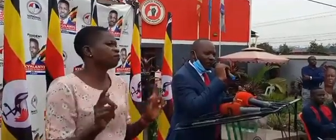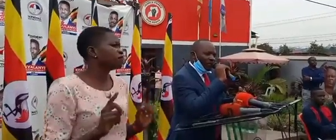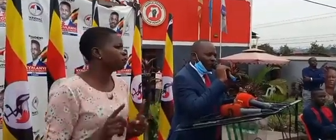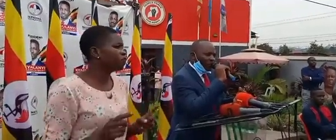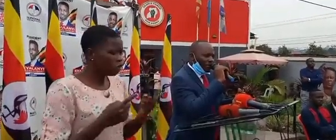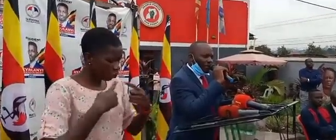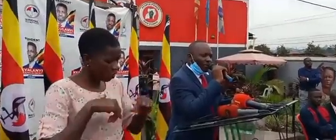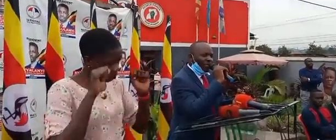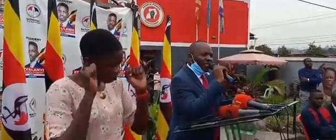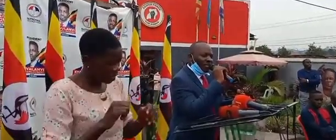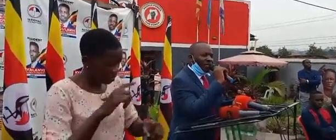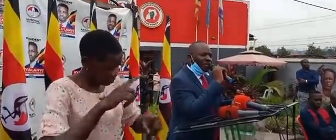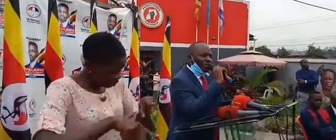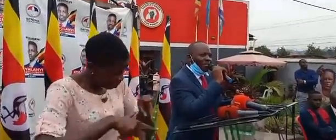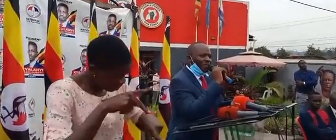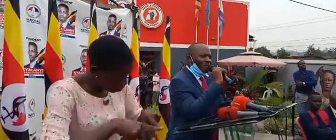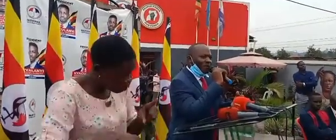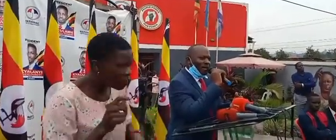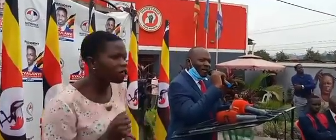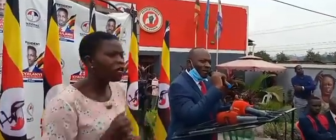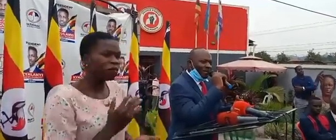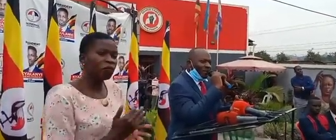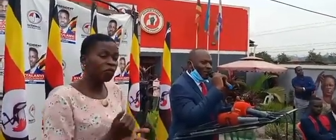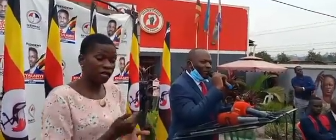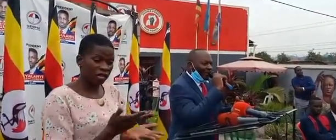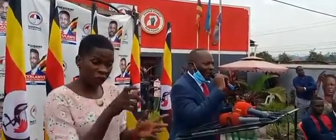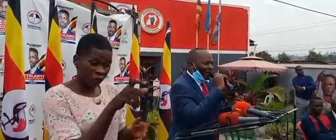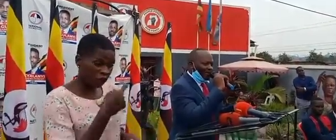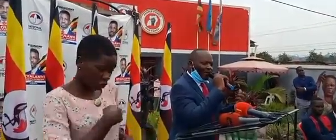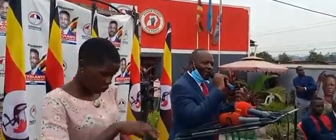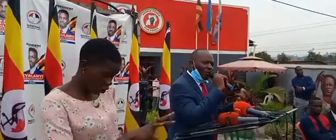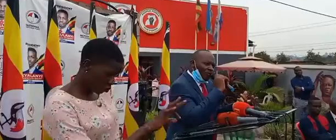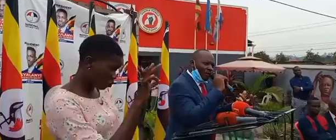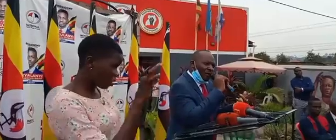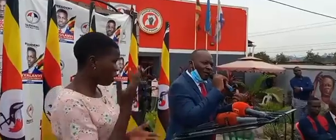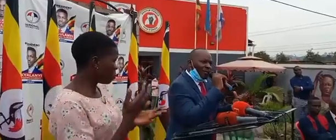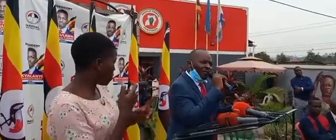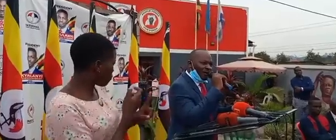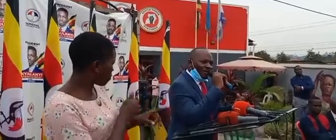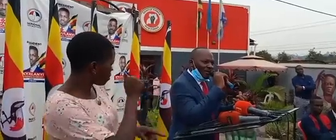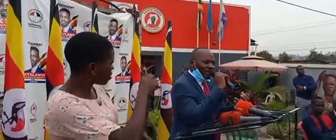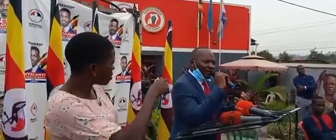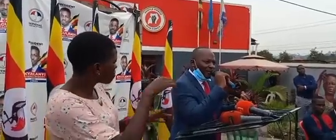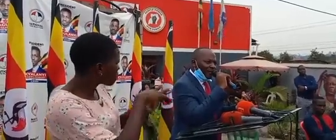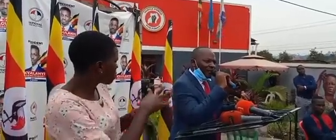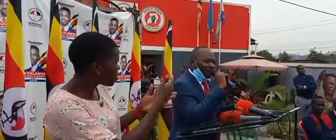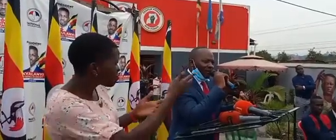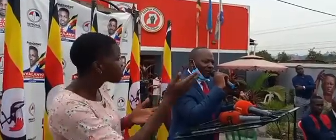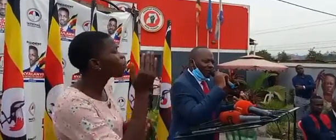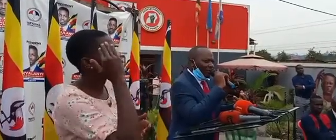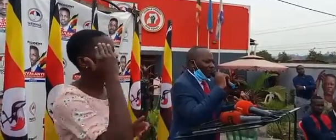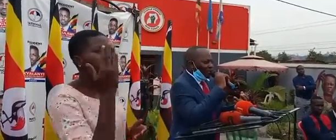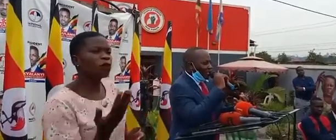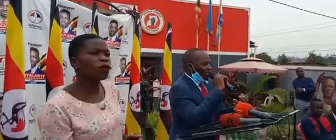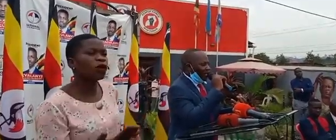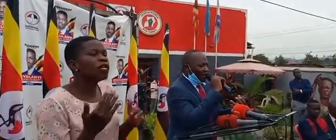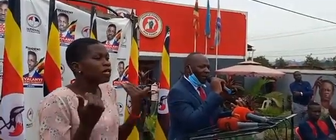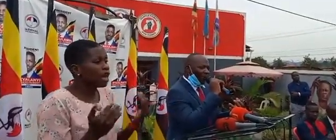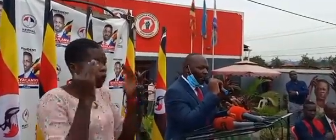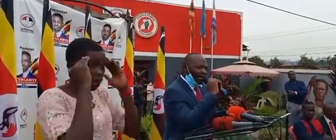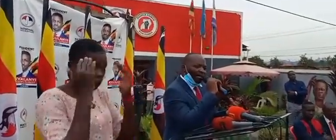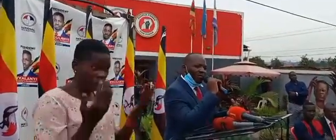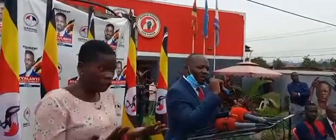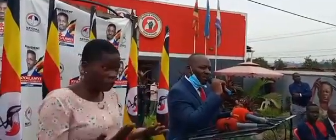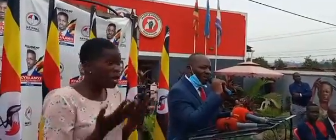kusalawo twali kubuusabuusa bwe tunaasalawo ejja okubeera sipiika wa parliament obaolyawo ojja kuvaamu mu kuffe abaka wa parliament abali e UP sirowooza nti